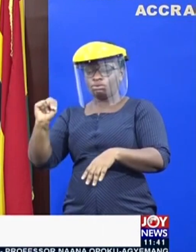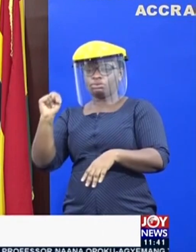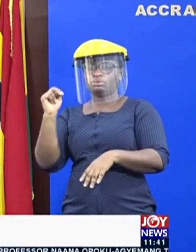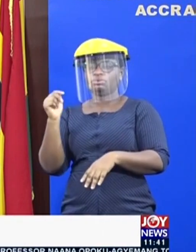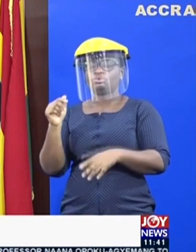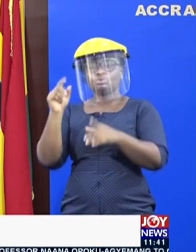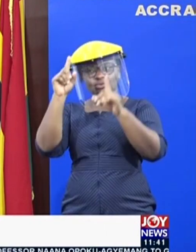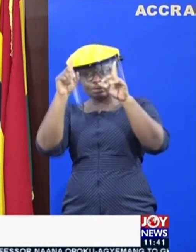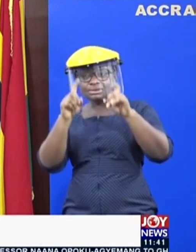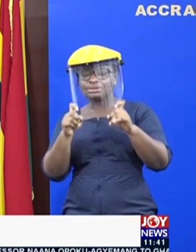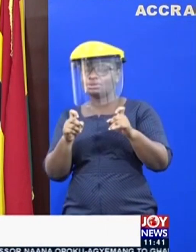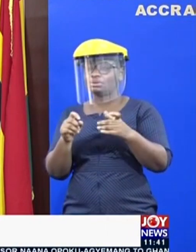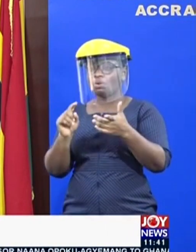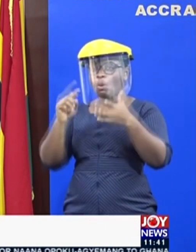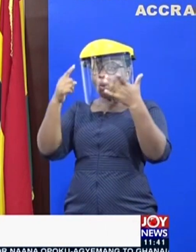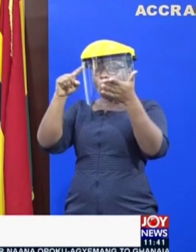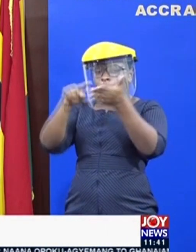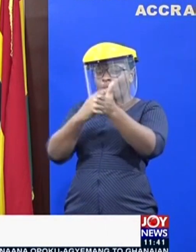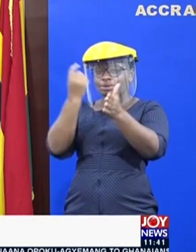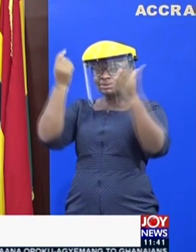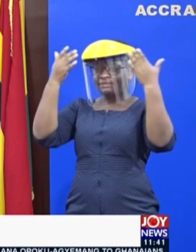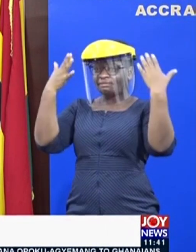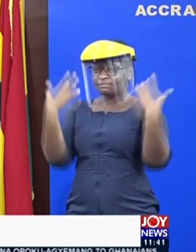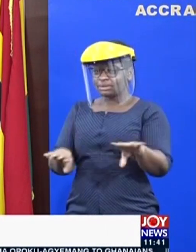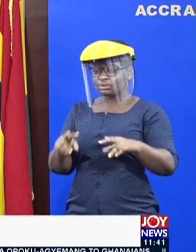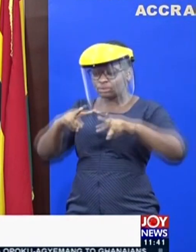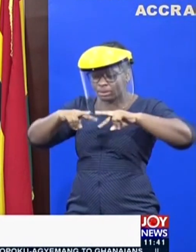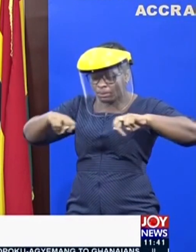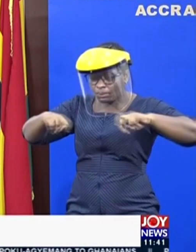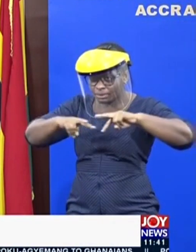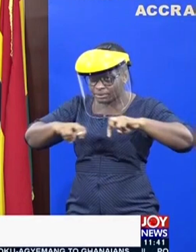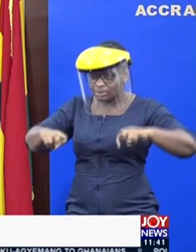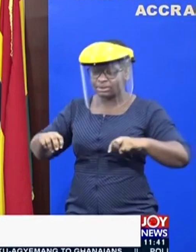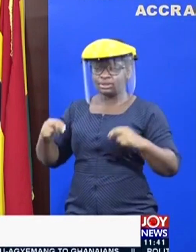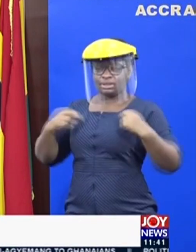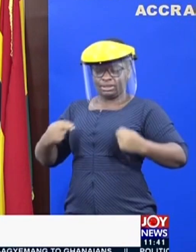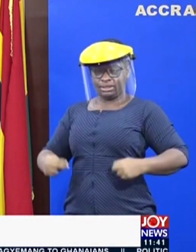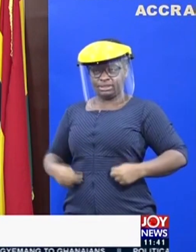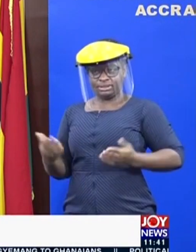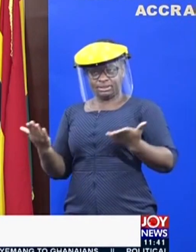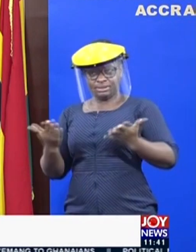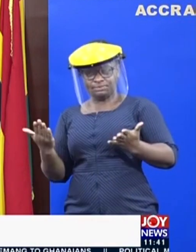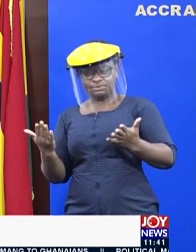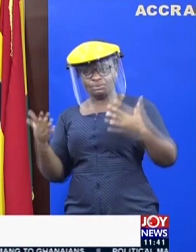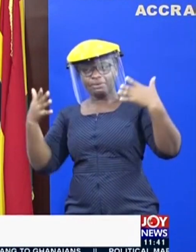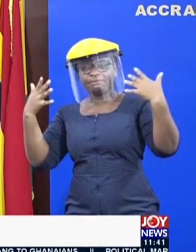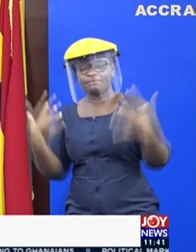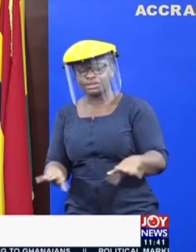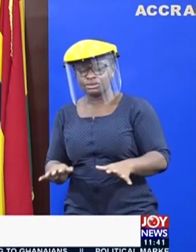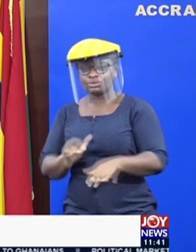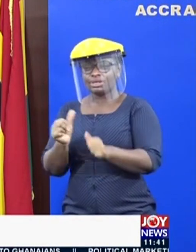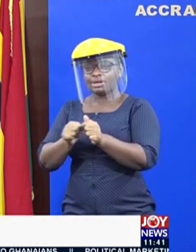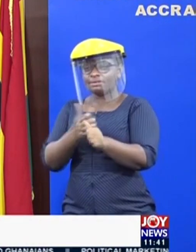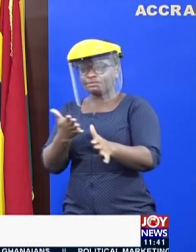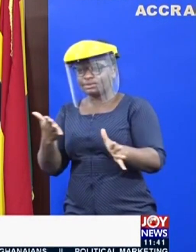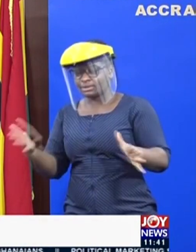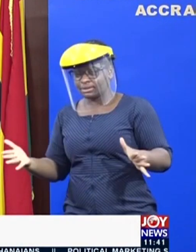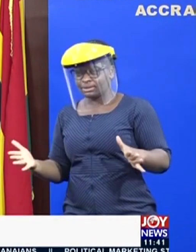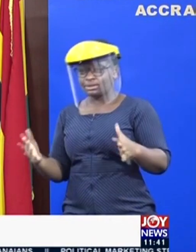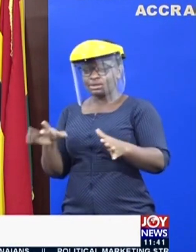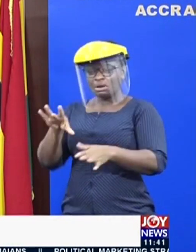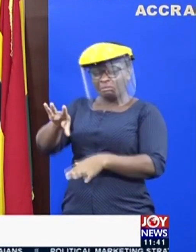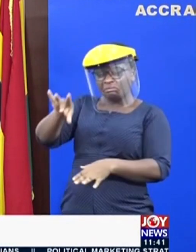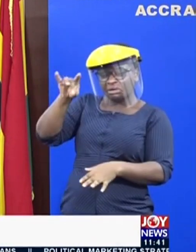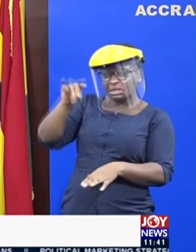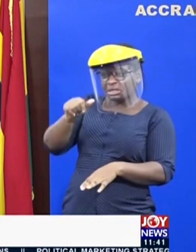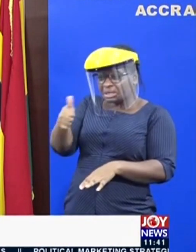Drugs Authority. And once they have done their research, the Ministry of Health gave it to them. Once they have done their research and they have found